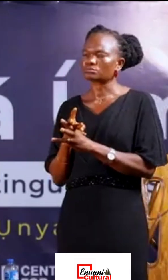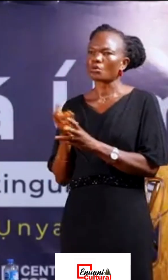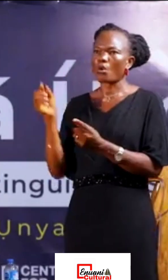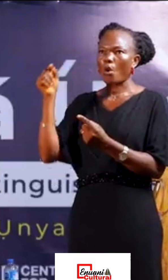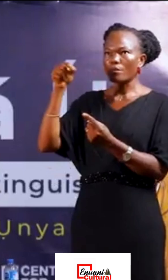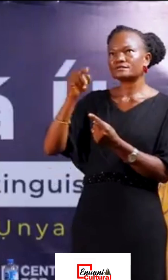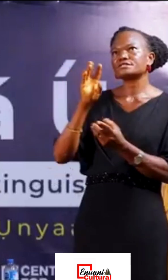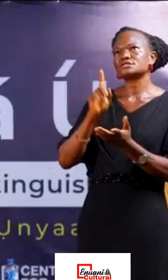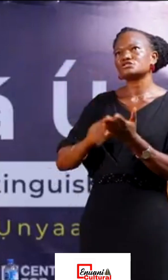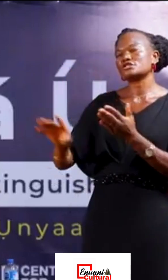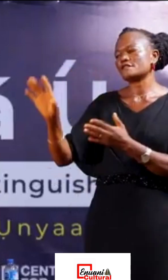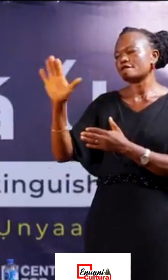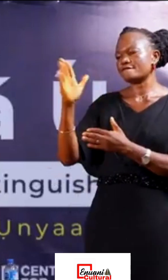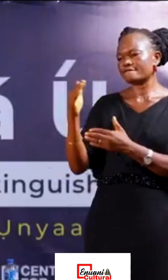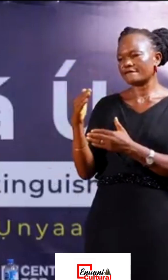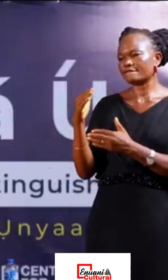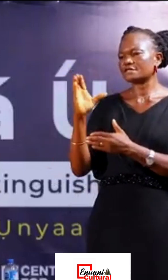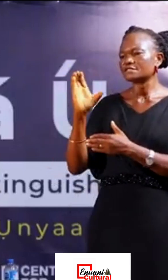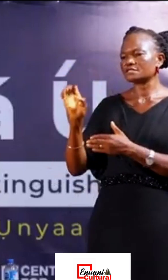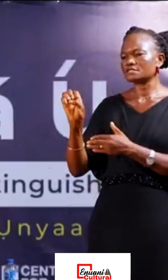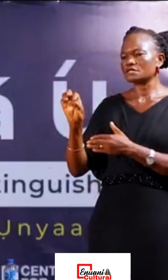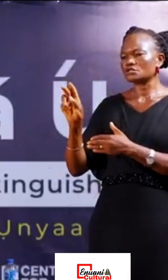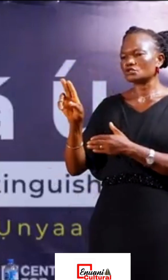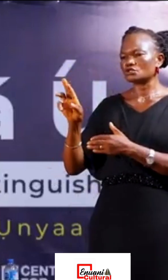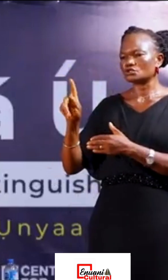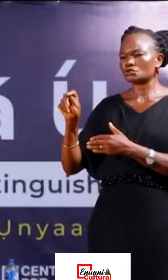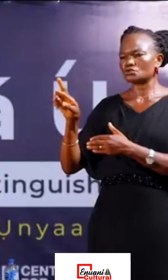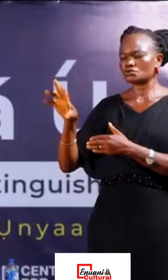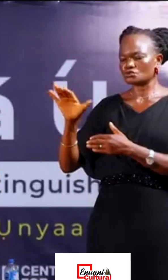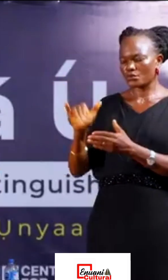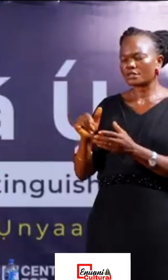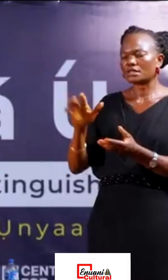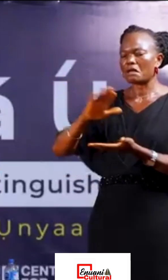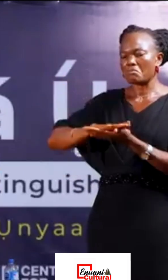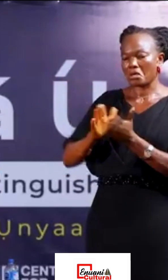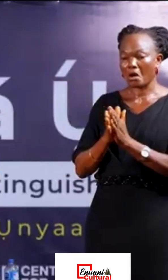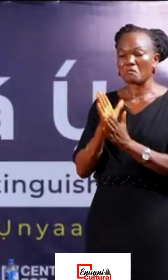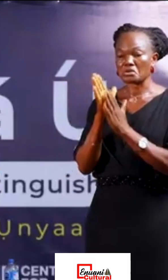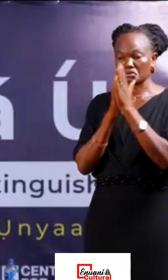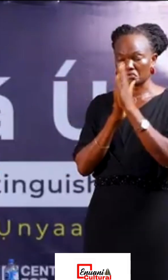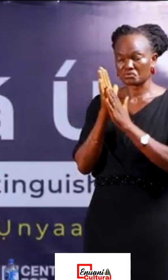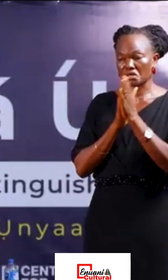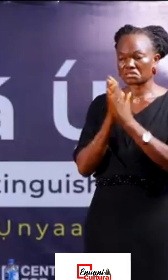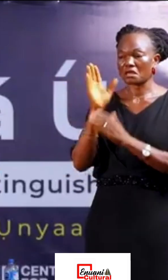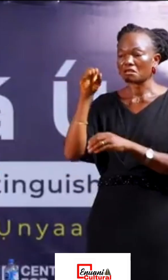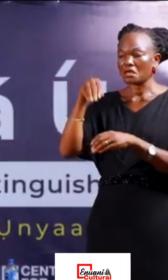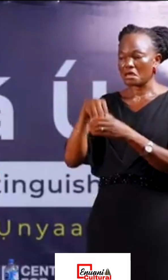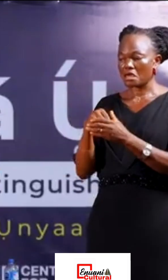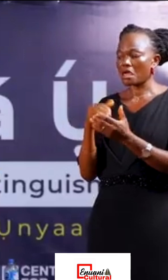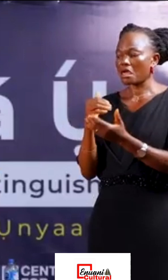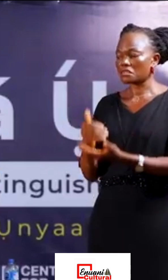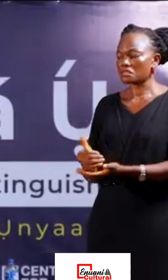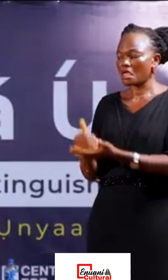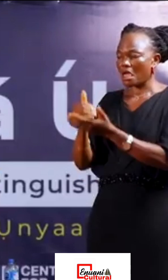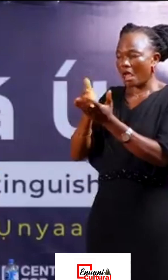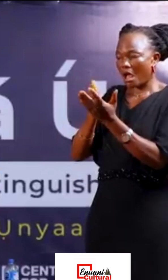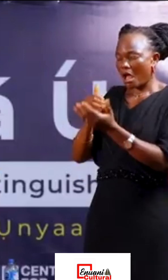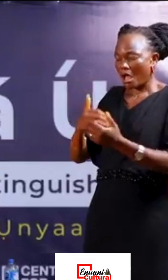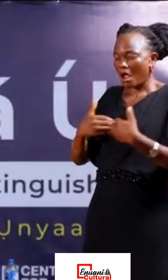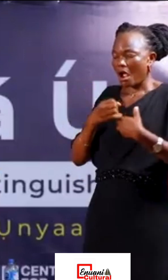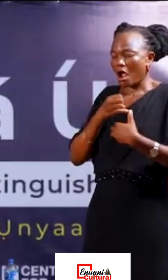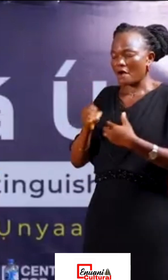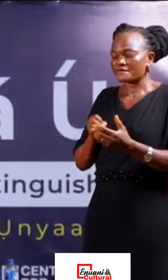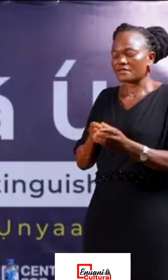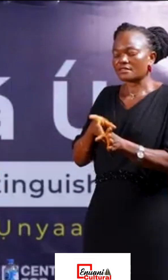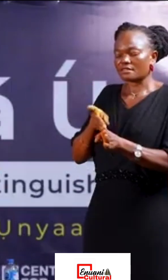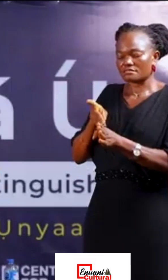century. By the 15th century, the Portuguese became interested in having a direct access to the